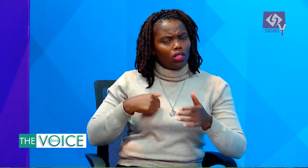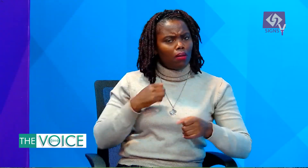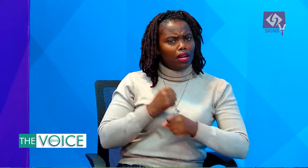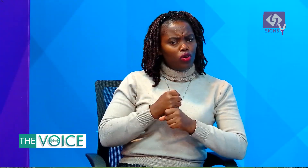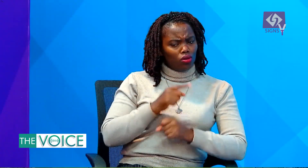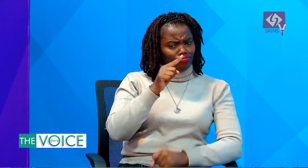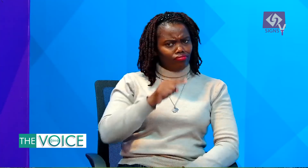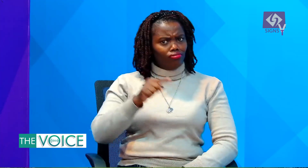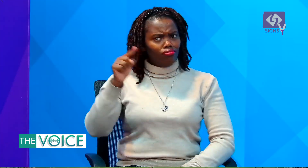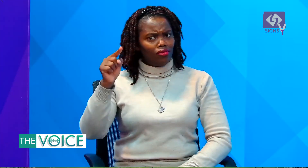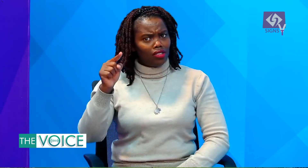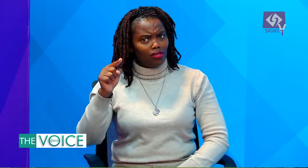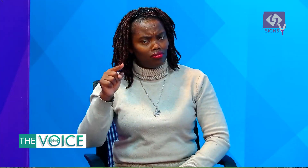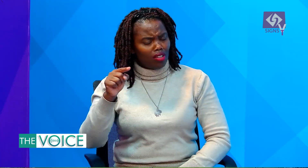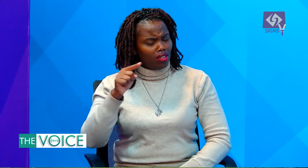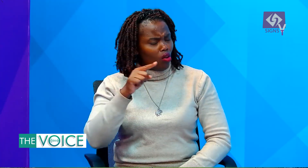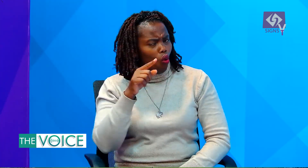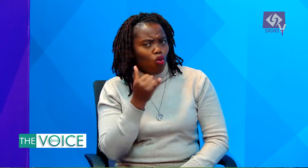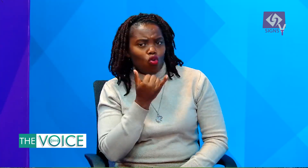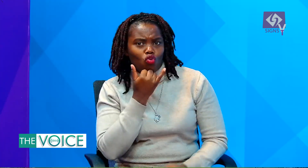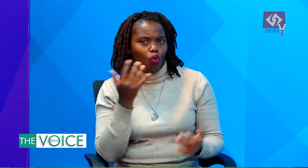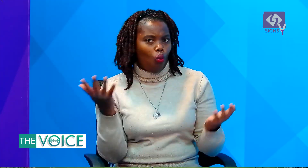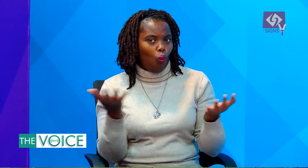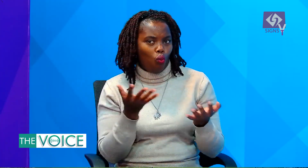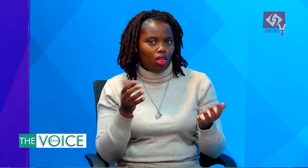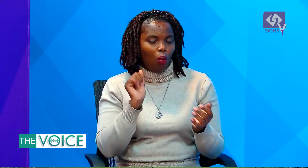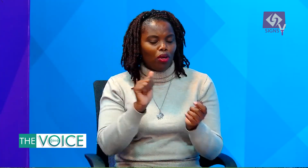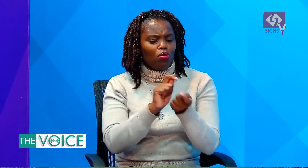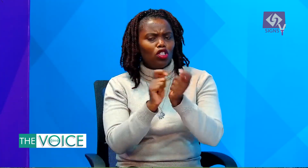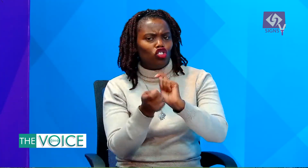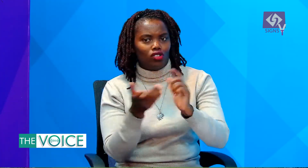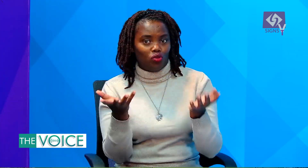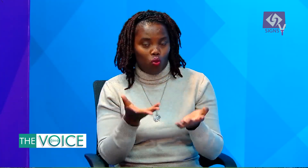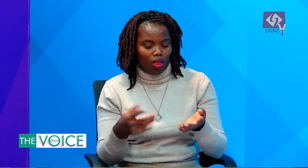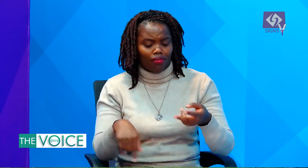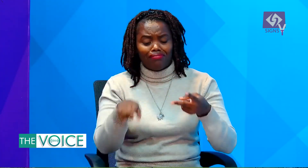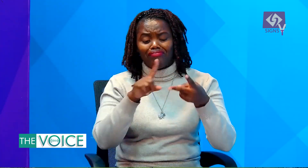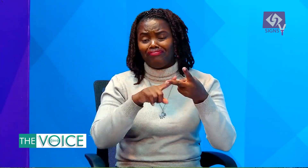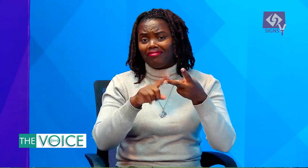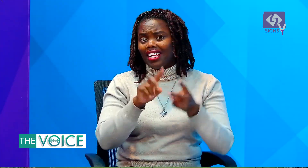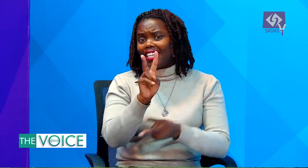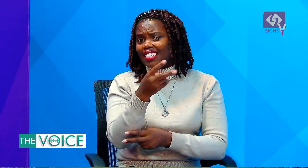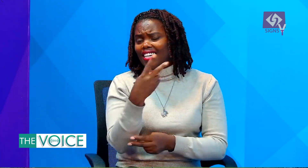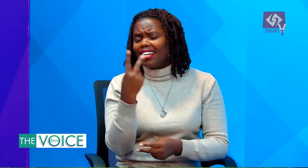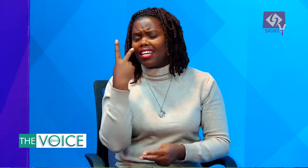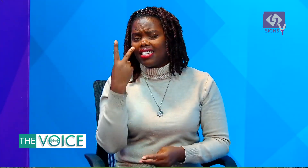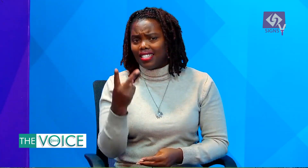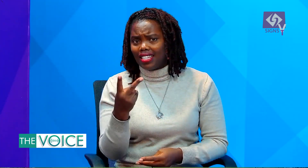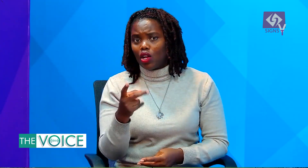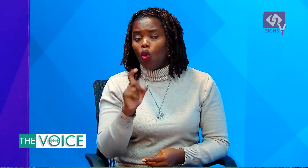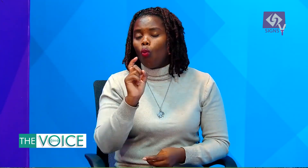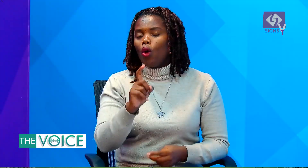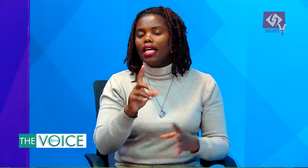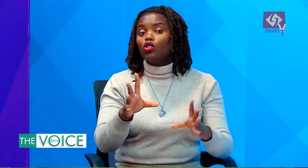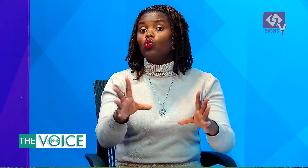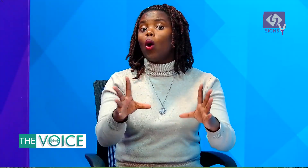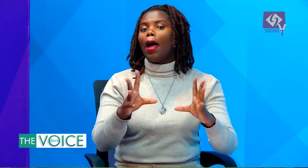hard and try to think about what are you doing right, what are you doing wrong, so that you can change.